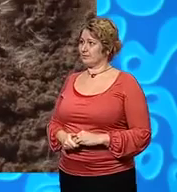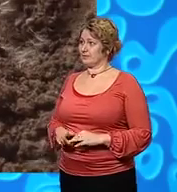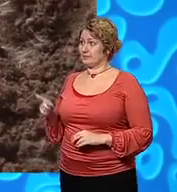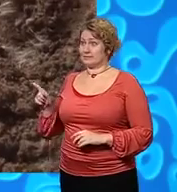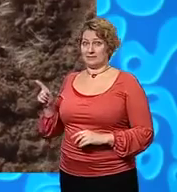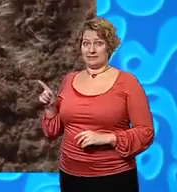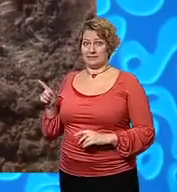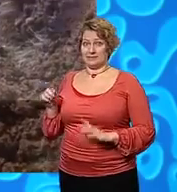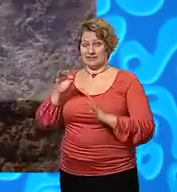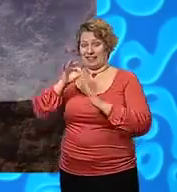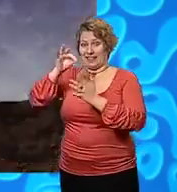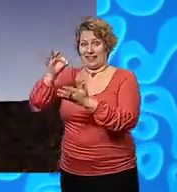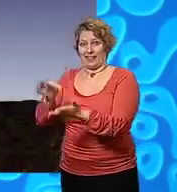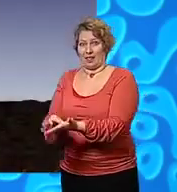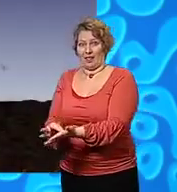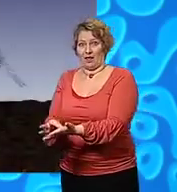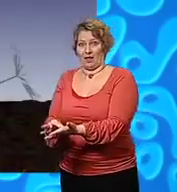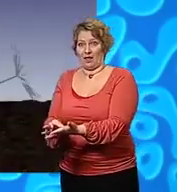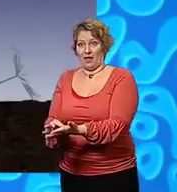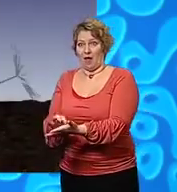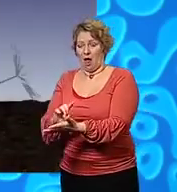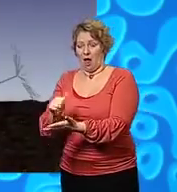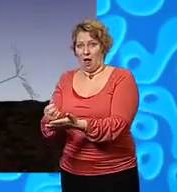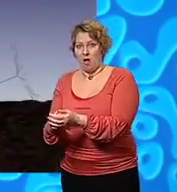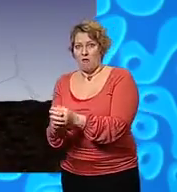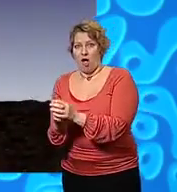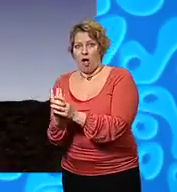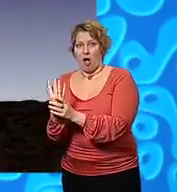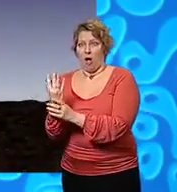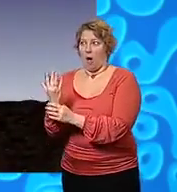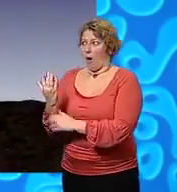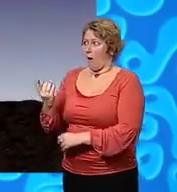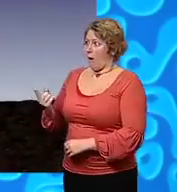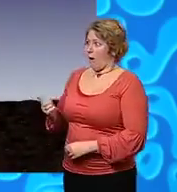The seeds fell on the ground and began to grow.